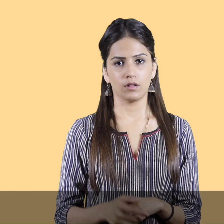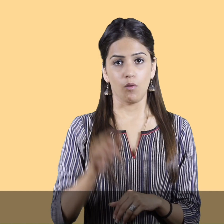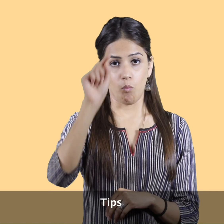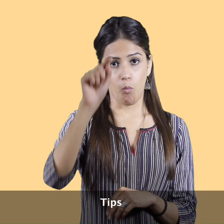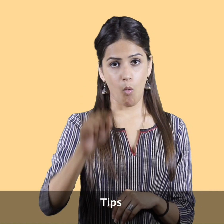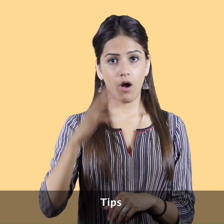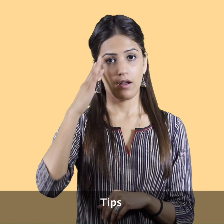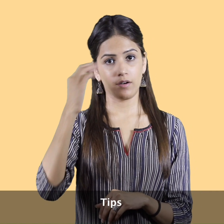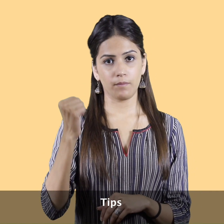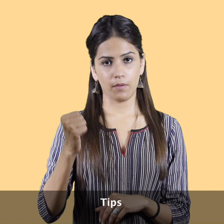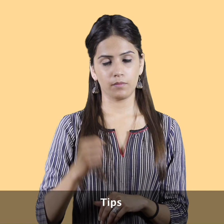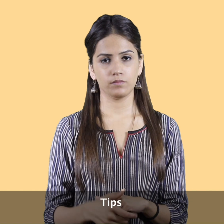Tips